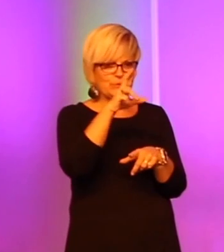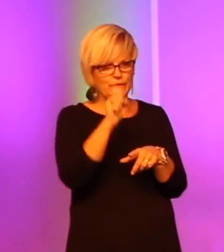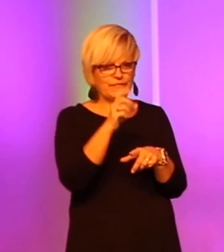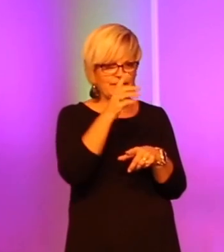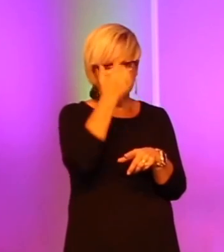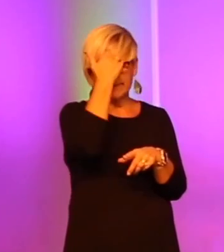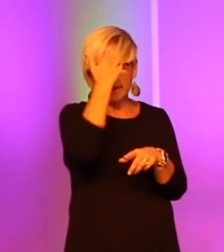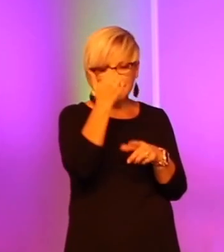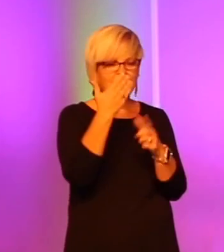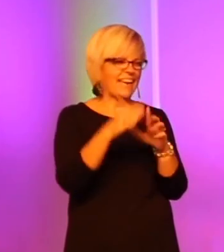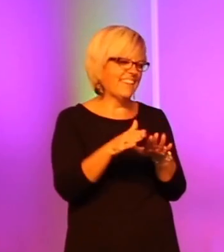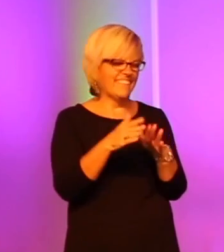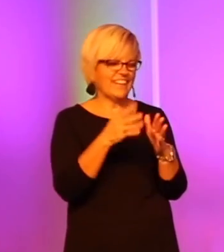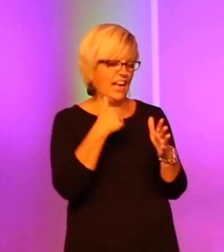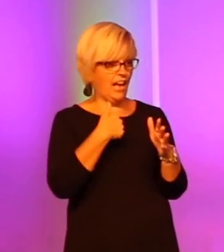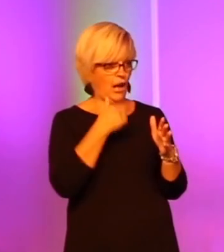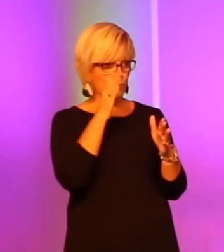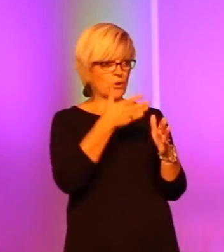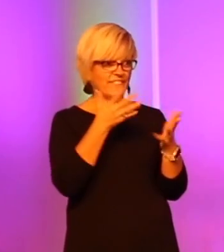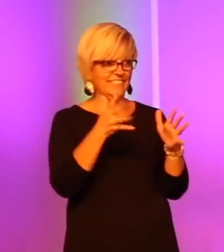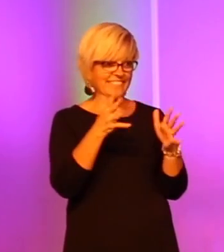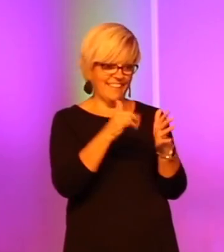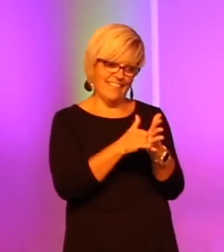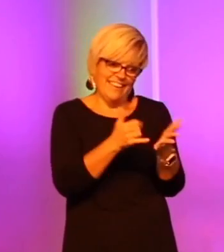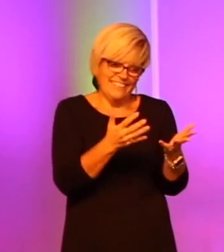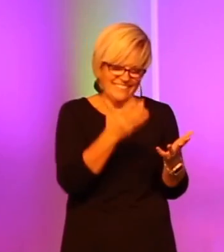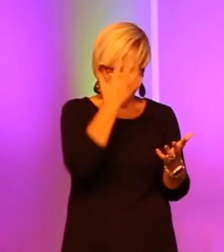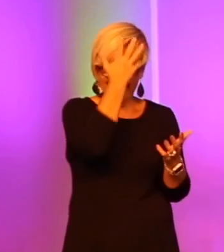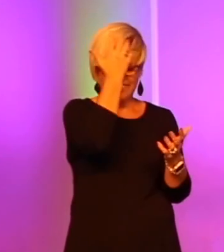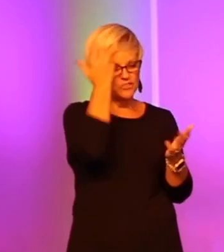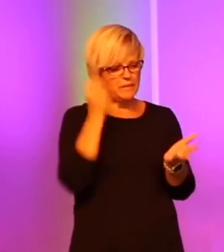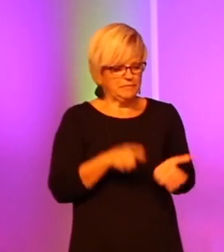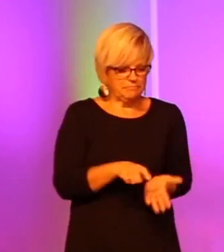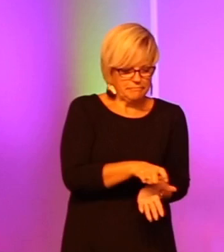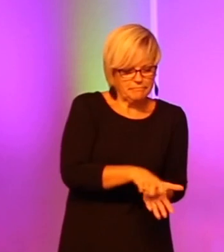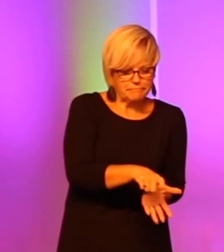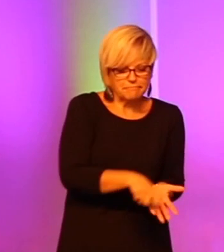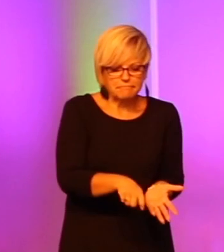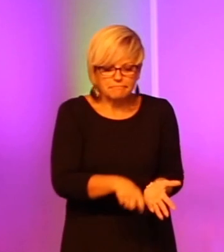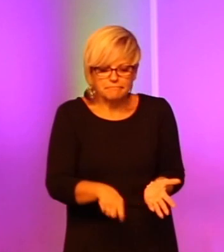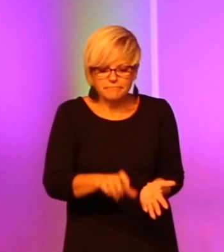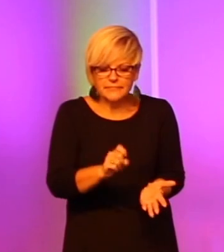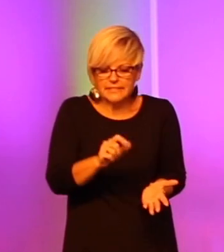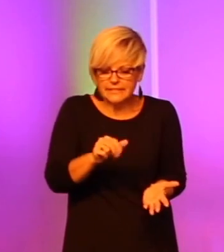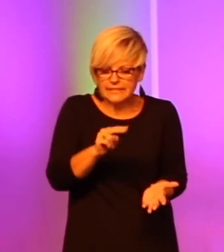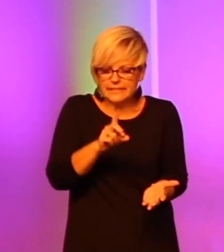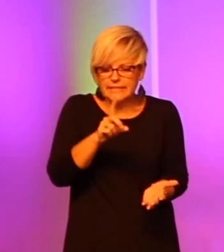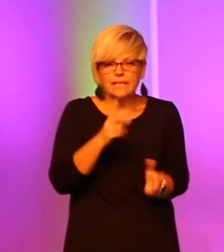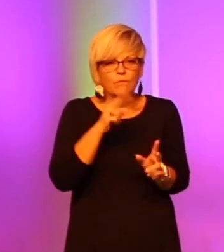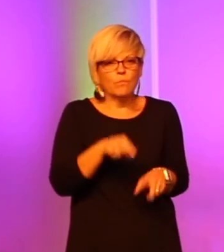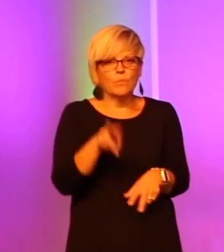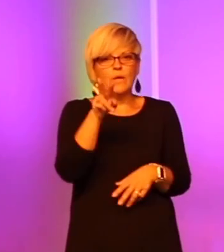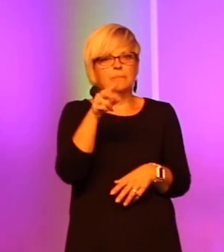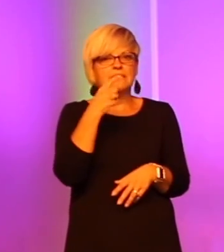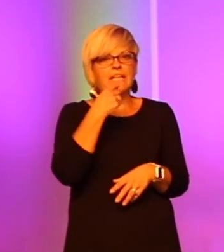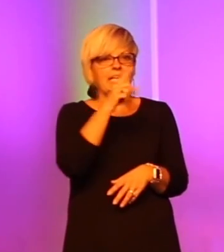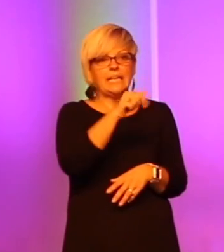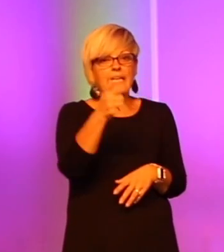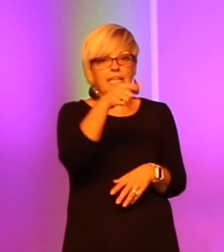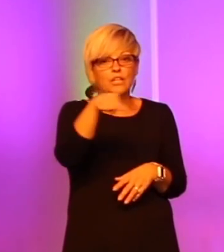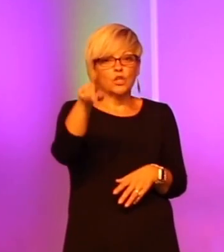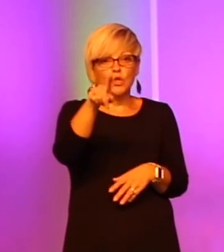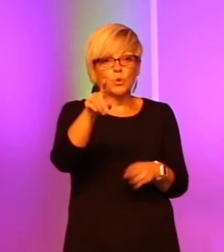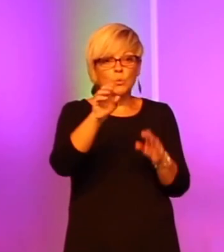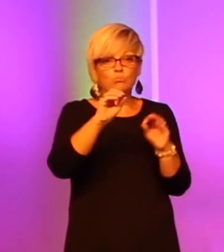nice, so he didn't do that. I wouldn't have done that. So he writes in the sand, and then he just looks up and says, any of you without